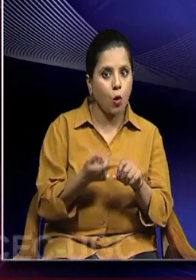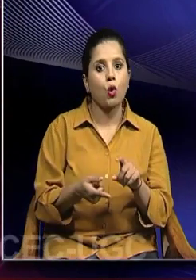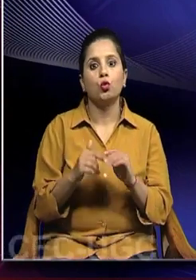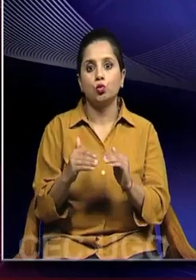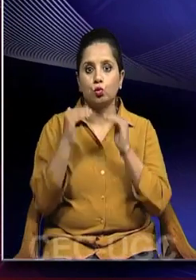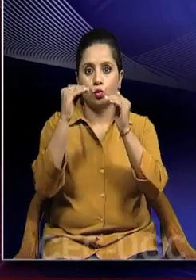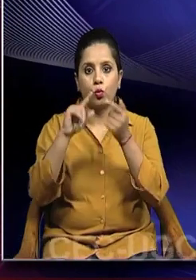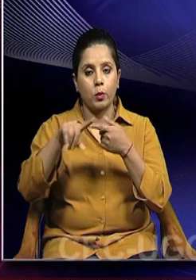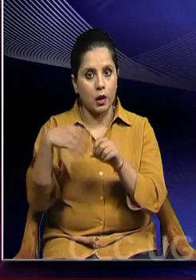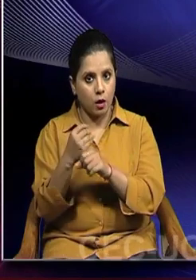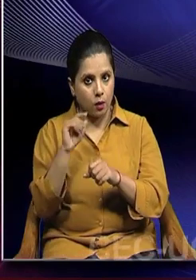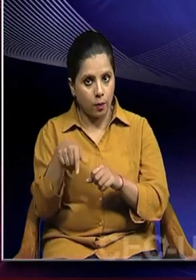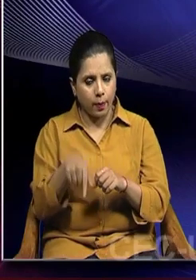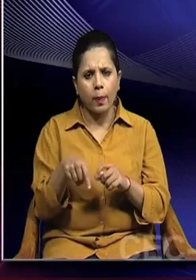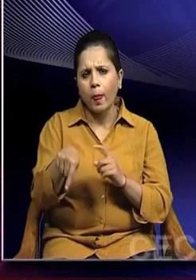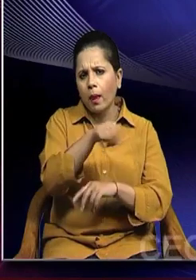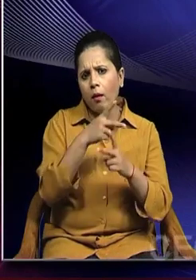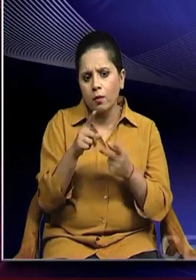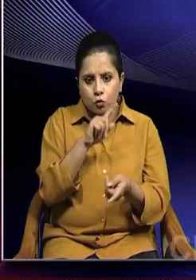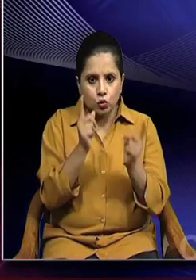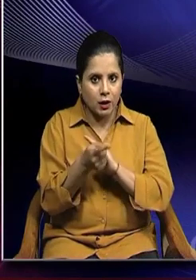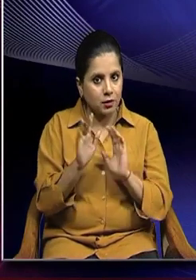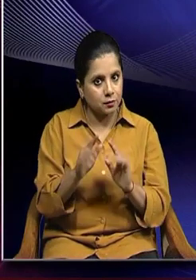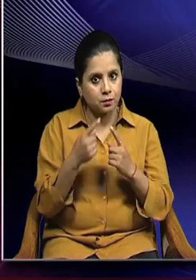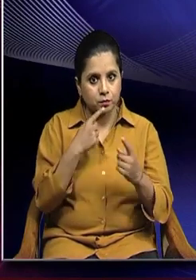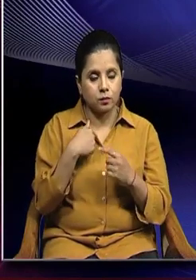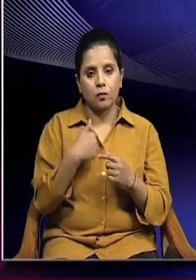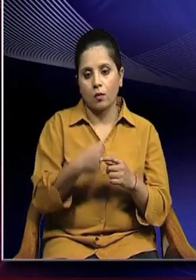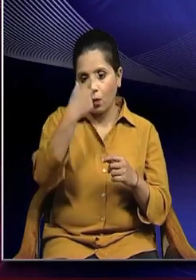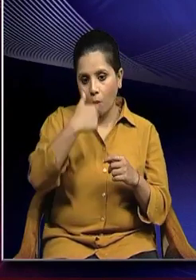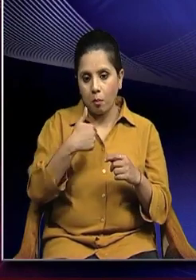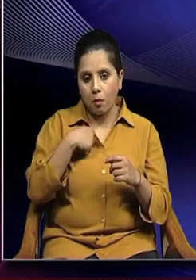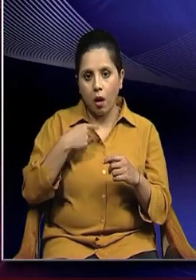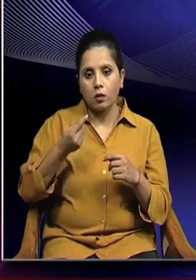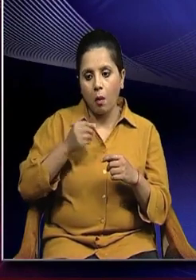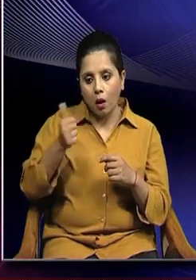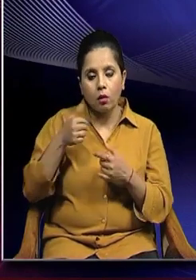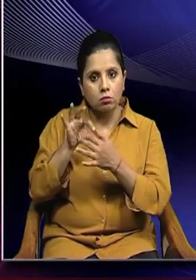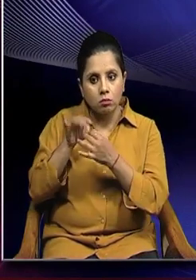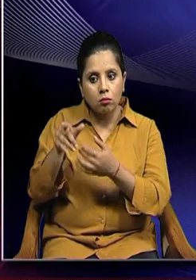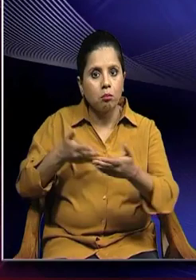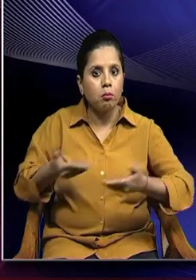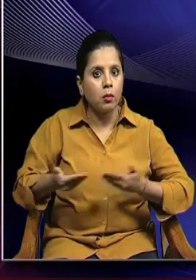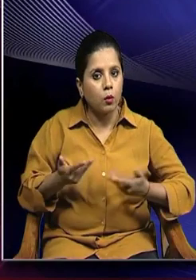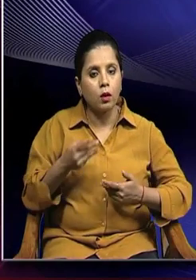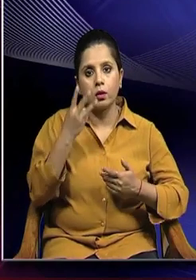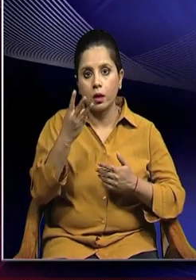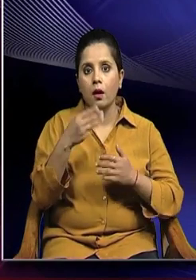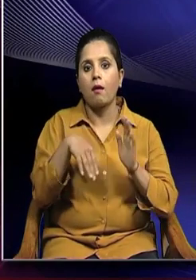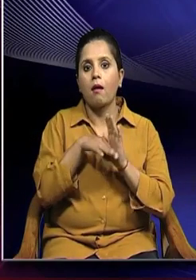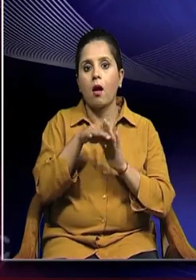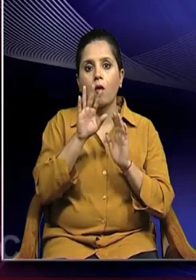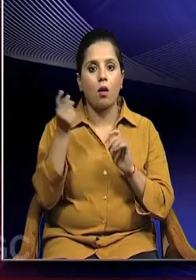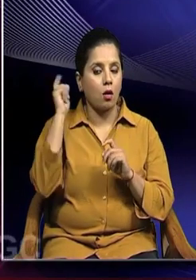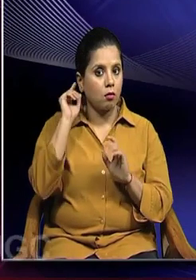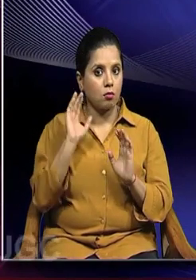talk about transaction analysis, when we talk about interpersonal behavior. There are 3 levels of consciousness